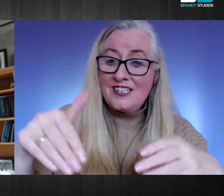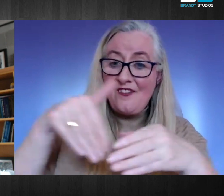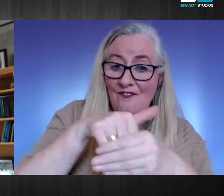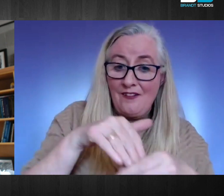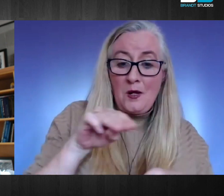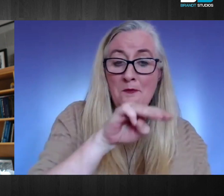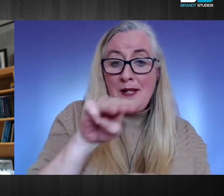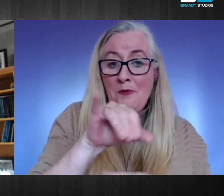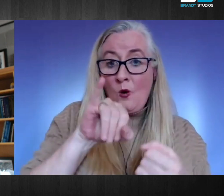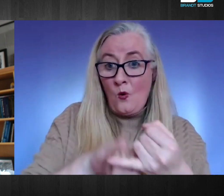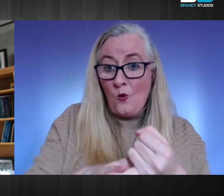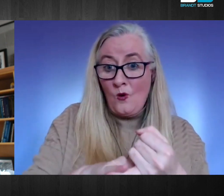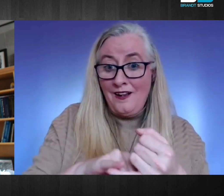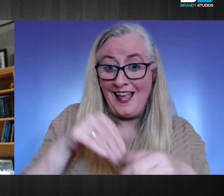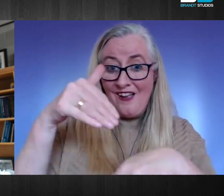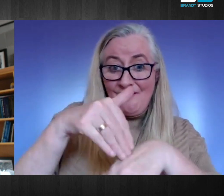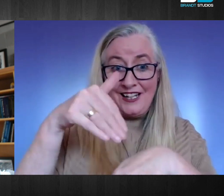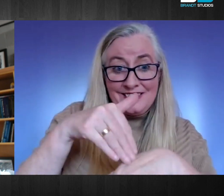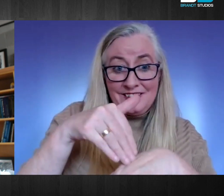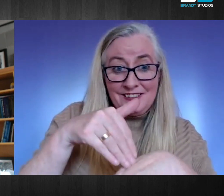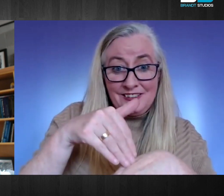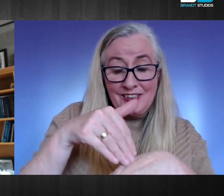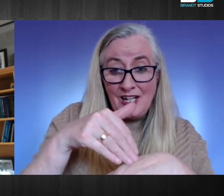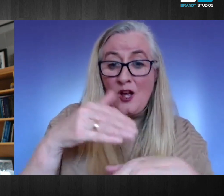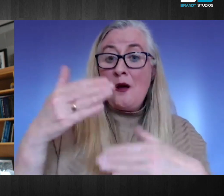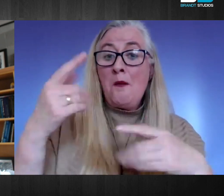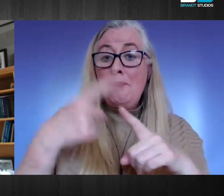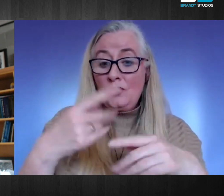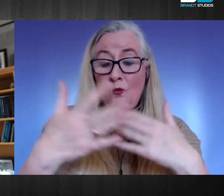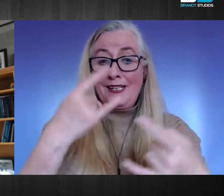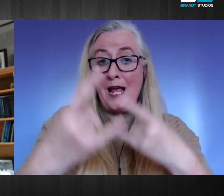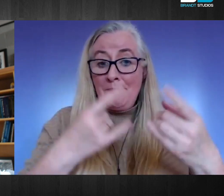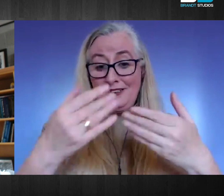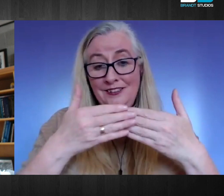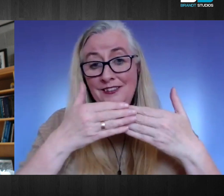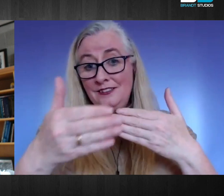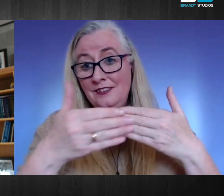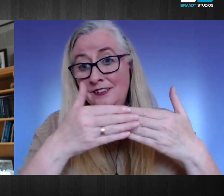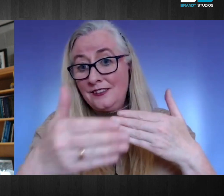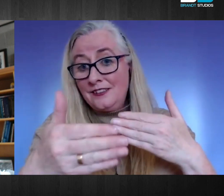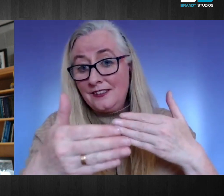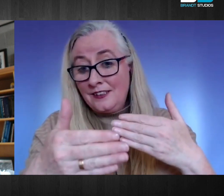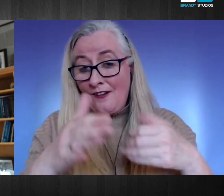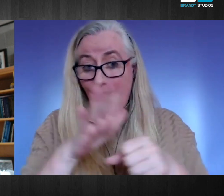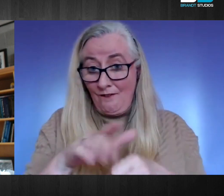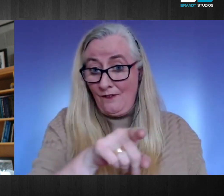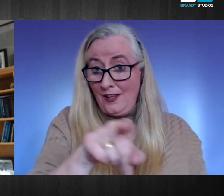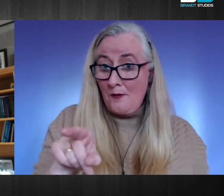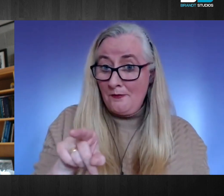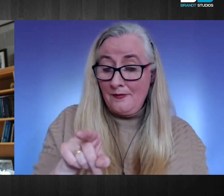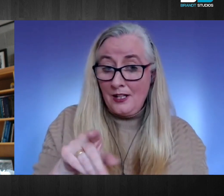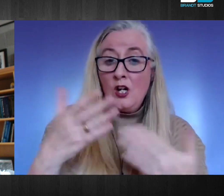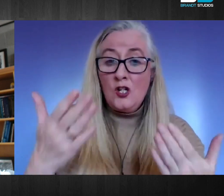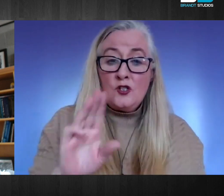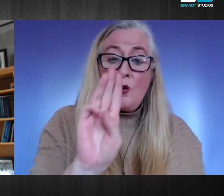the research, by the outcomes of the research, and So PPI is something that I